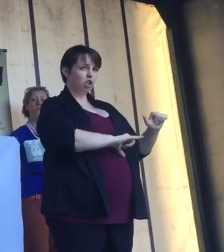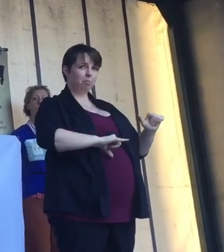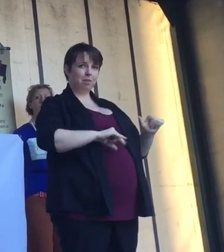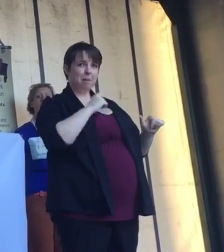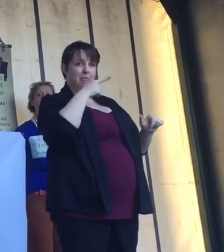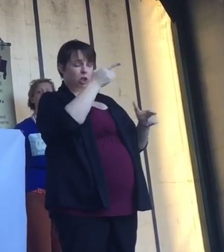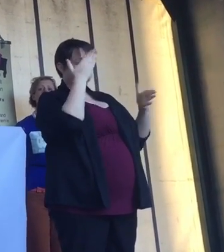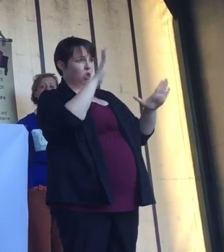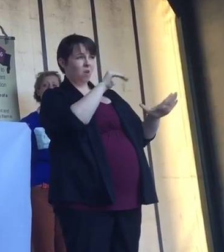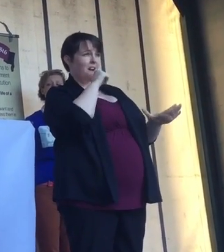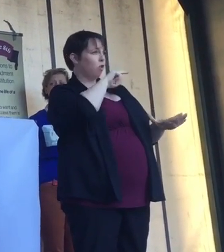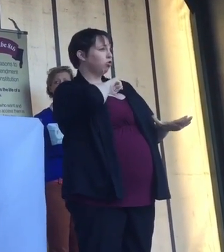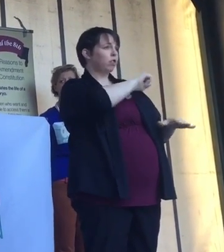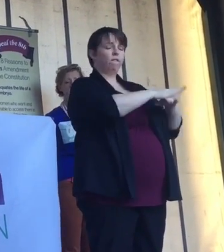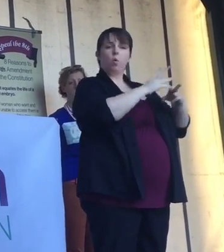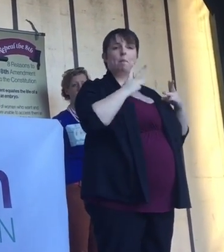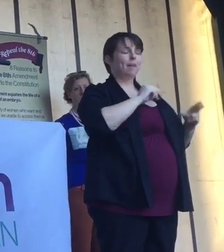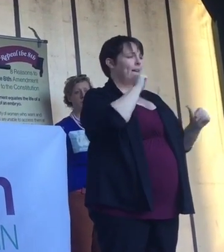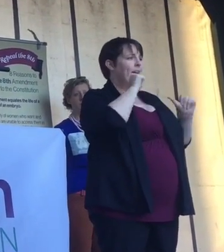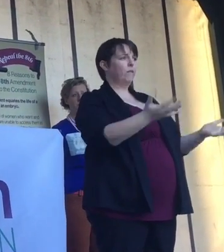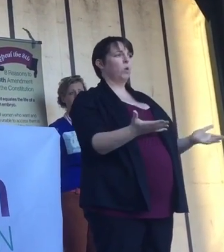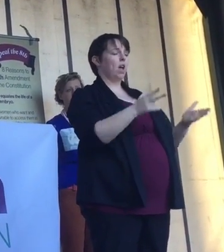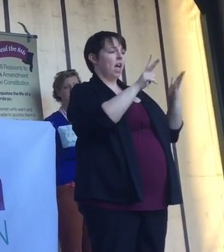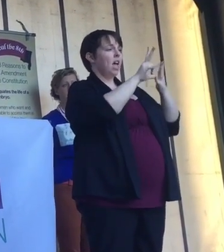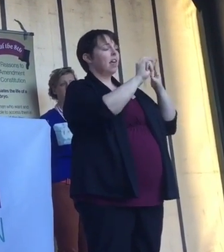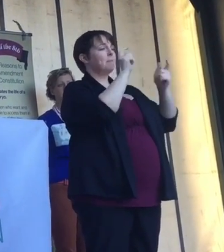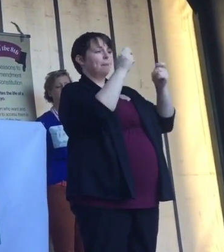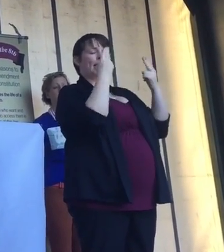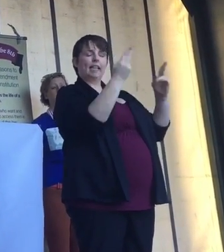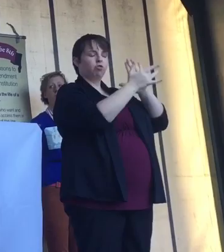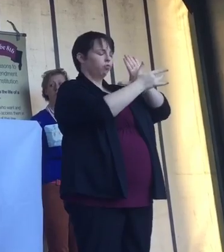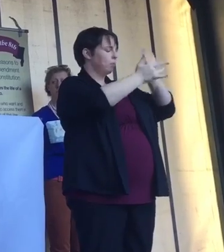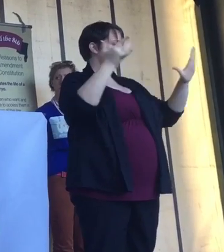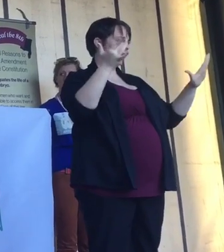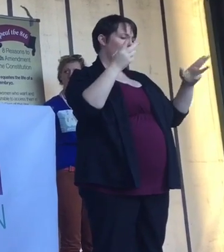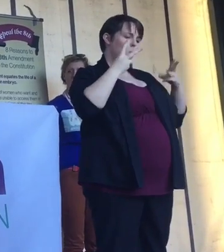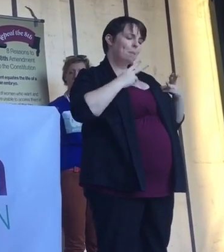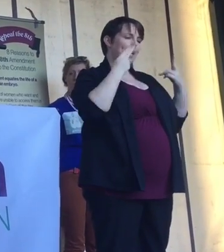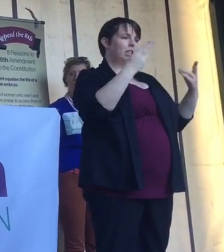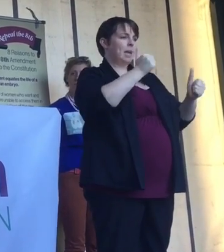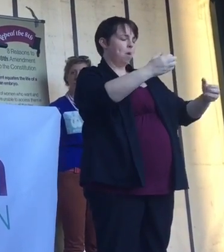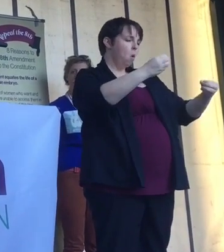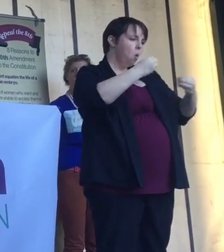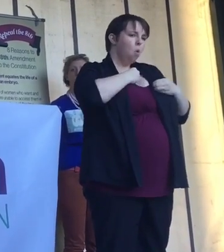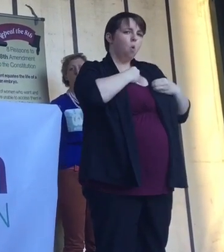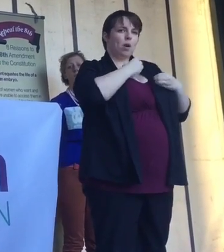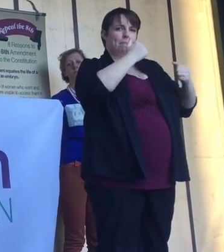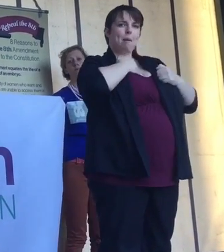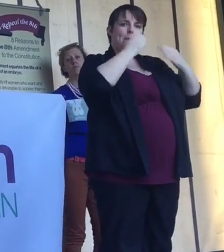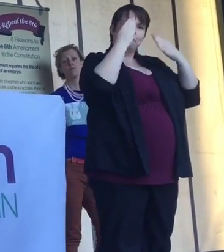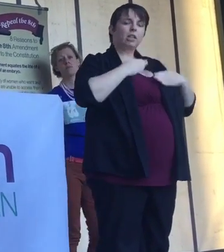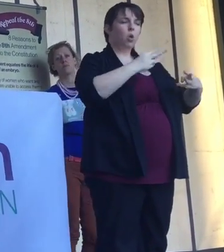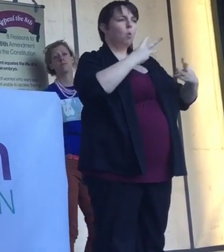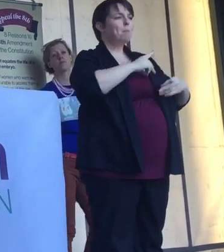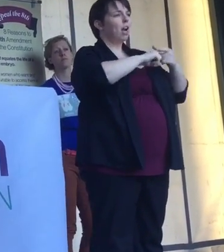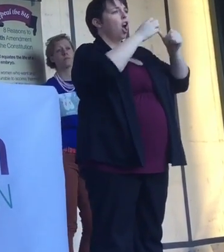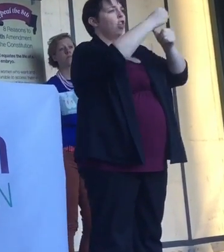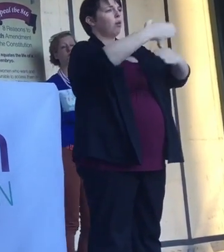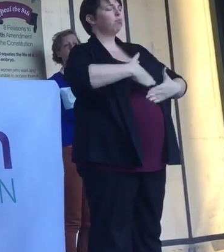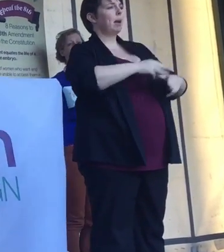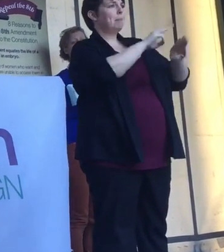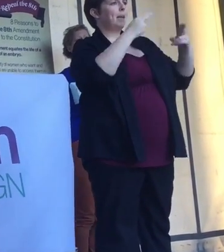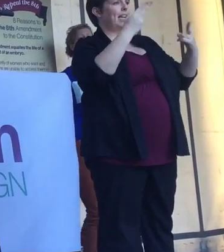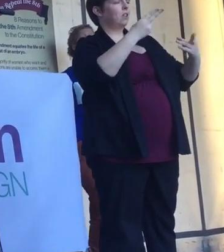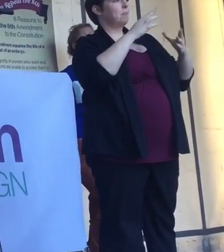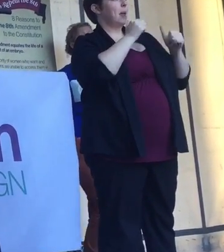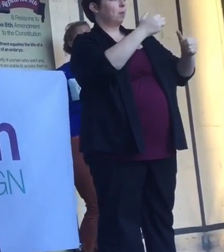women. The 8th Amendment needs repealed. Women need to own their own bodies. Women and other pregnant people need to own their